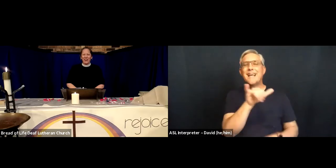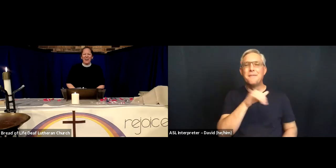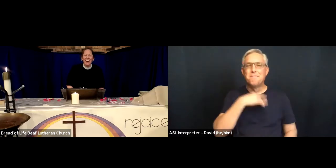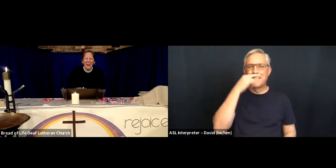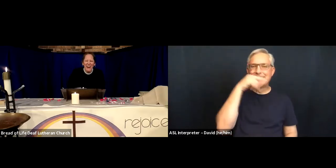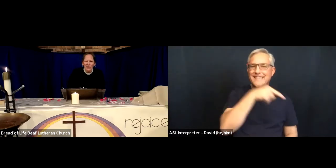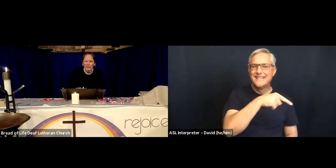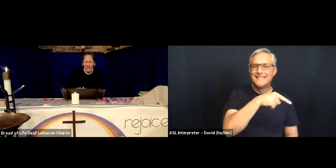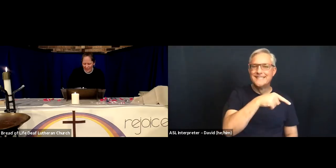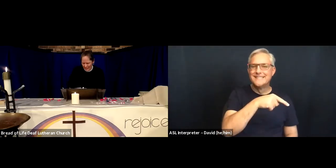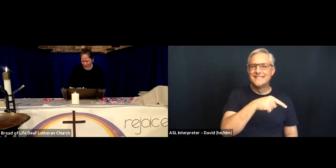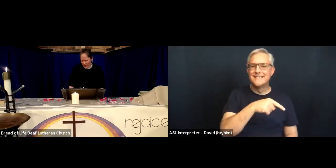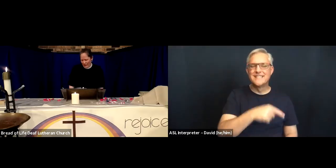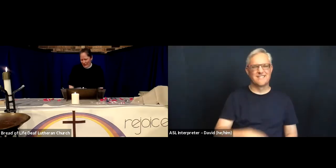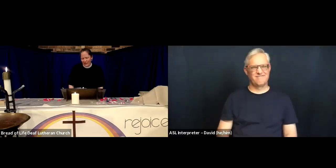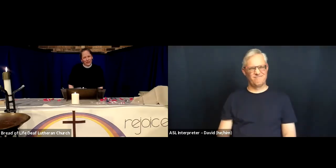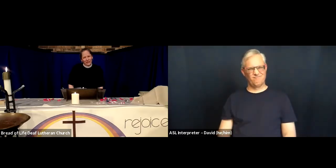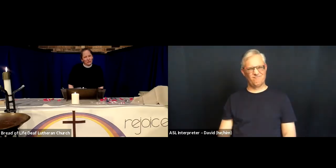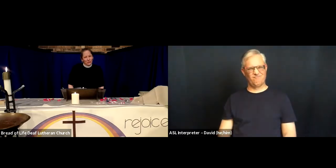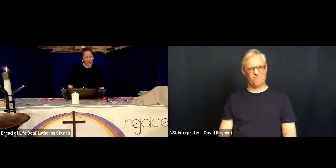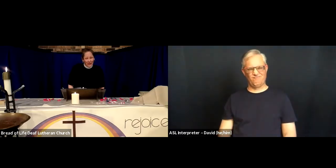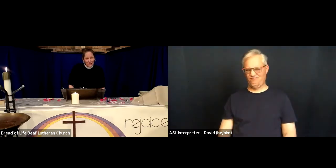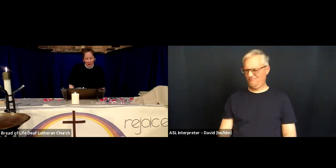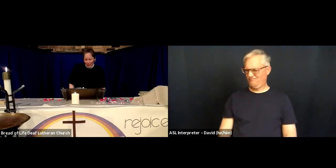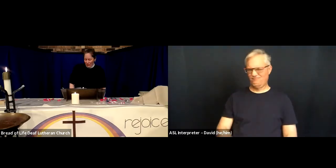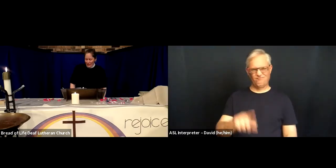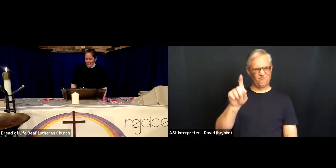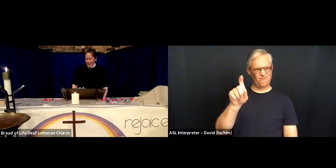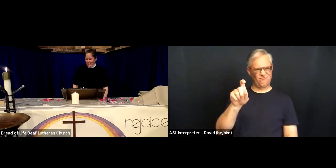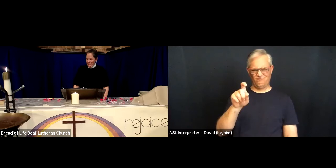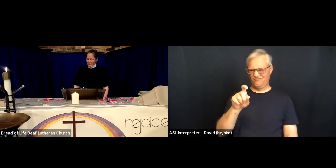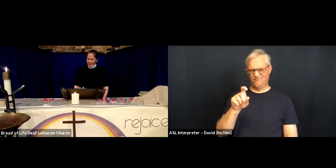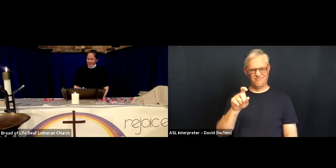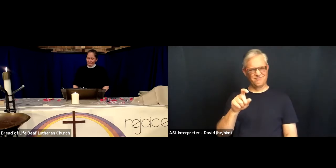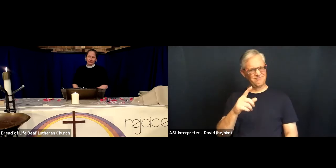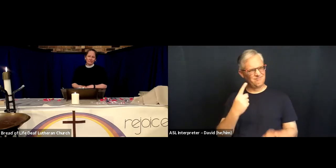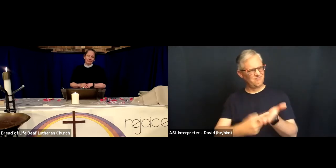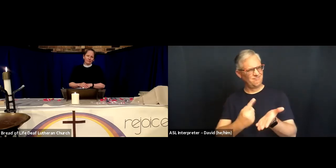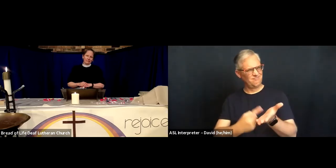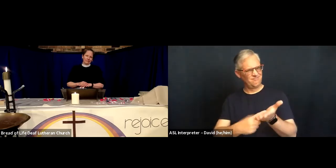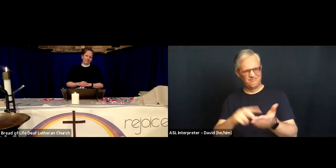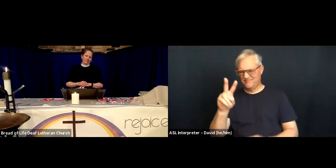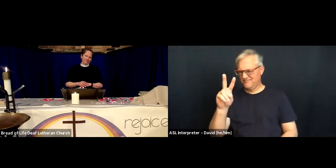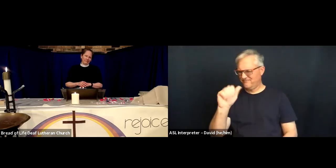Is how do vaccines relate to today's Bible lesson?